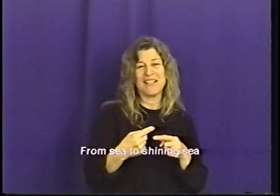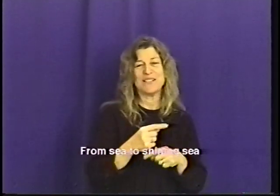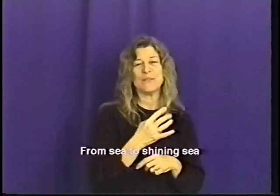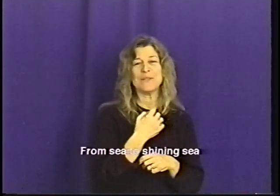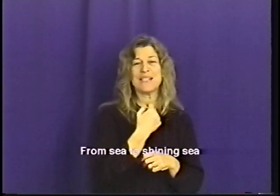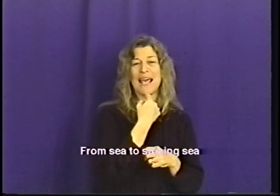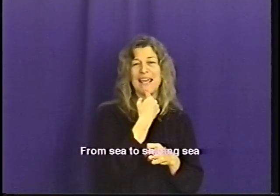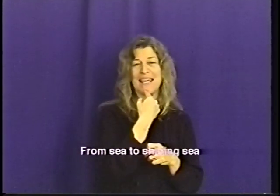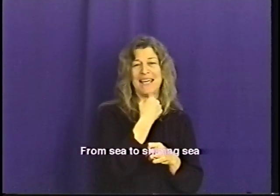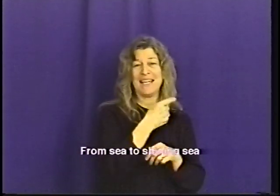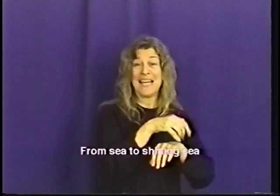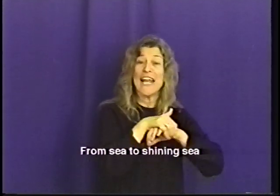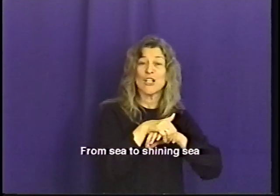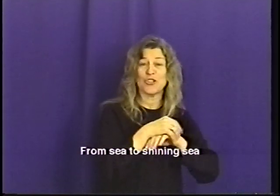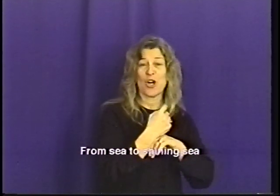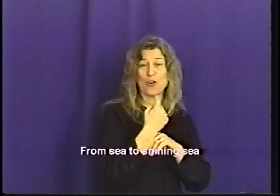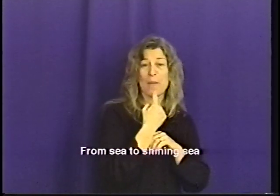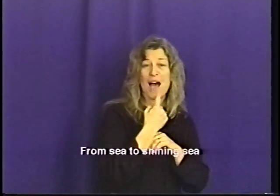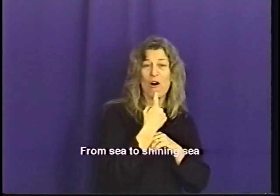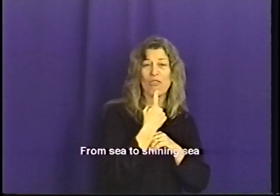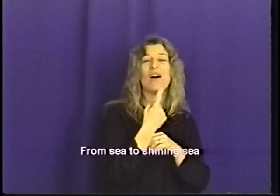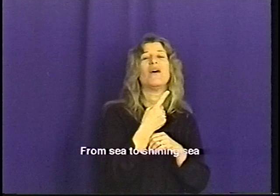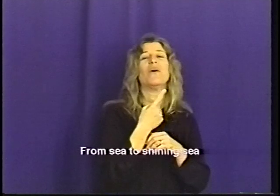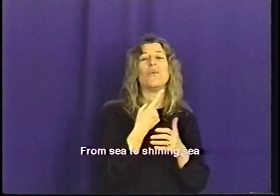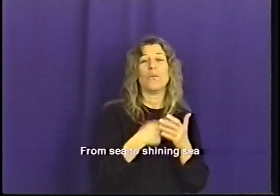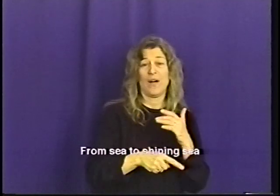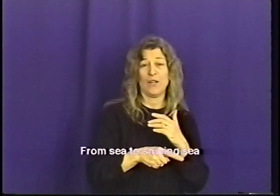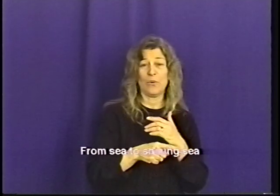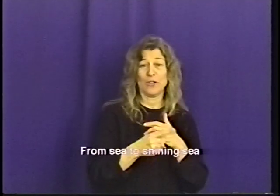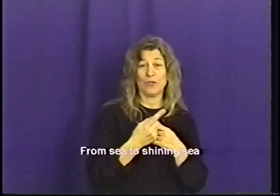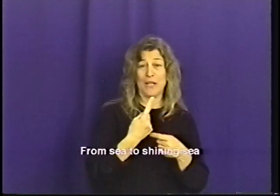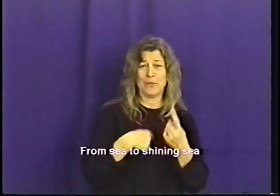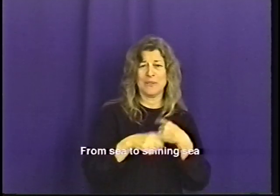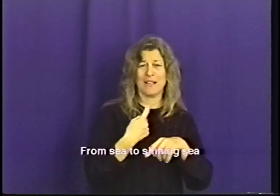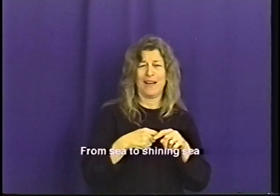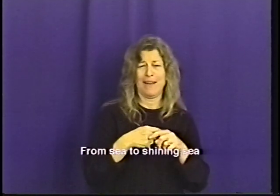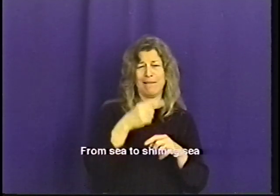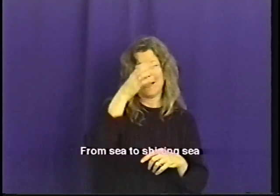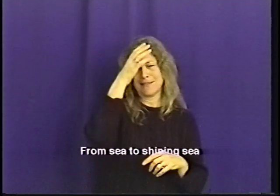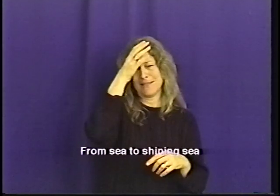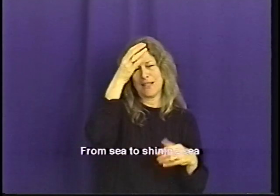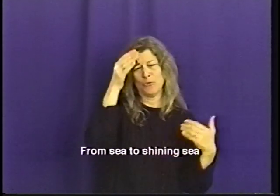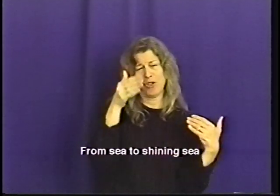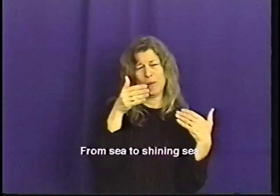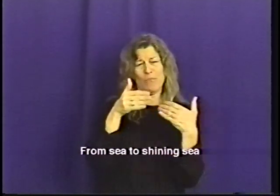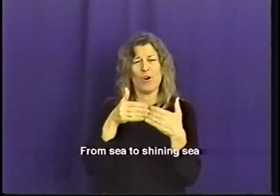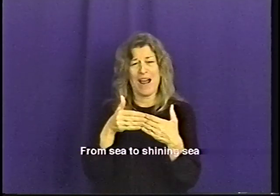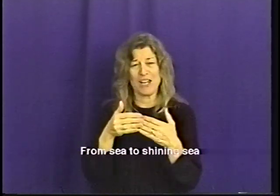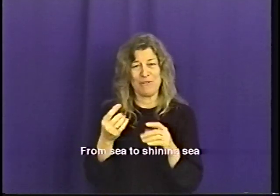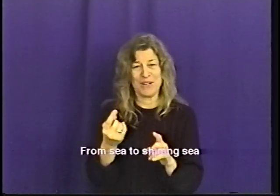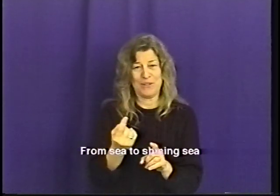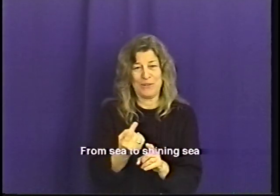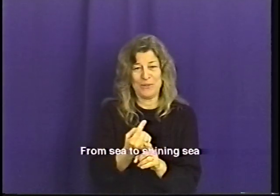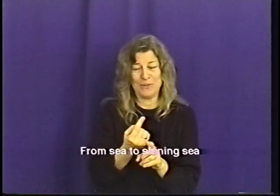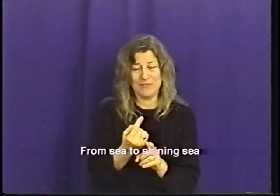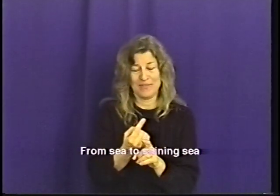is to say in English on your mouth what you're trying to sign that's conceptually more accurate to